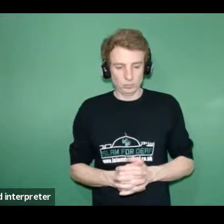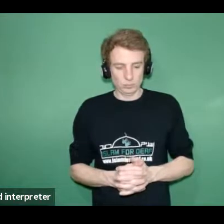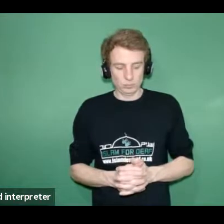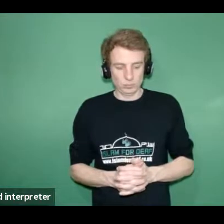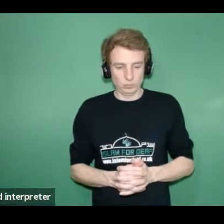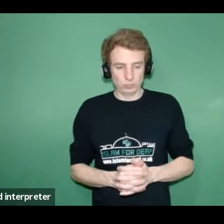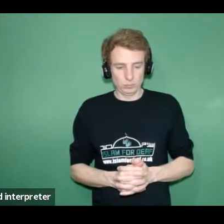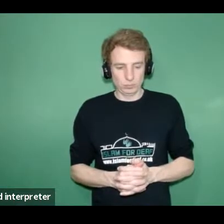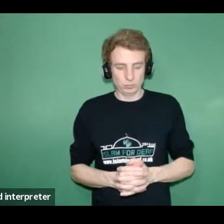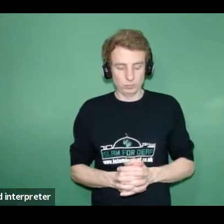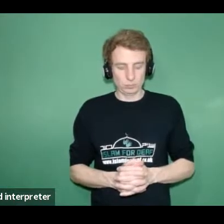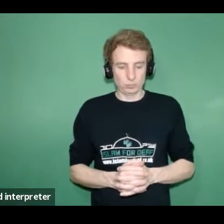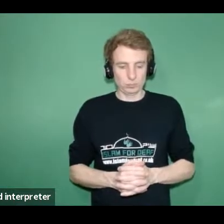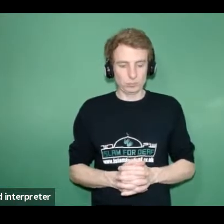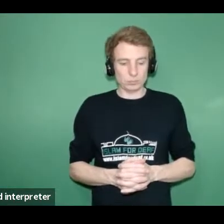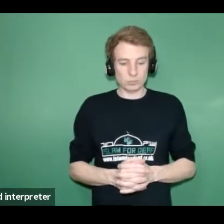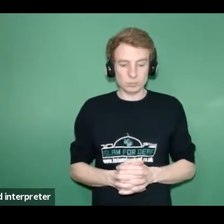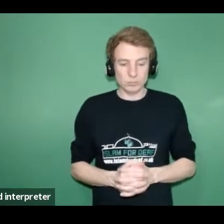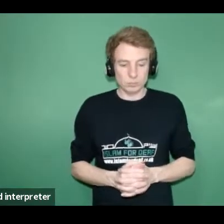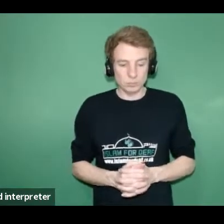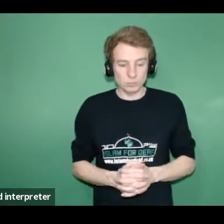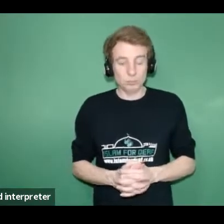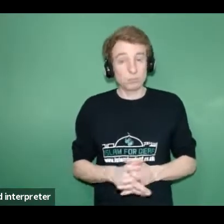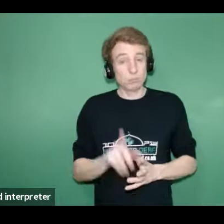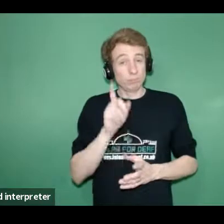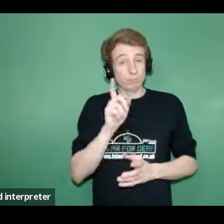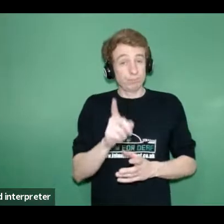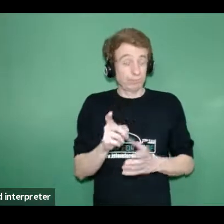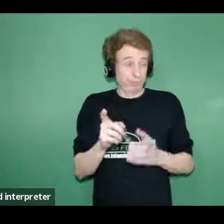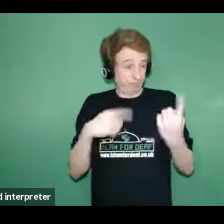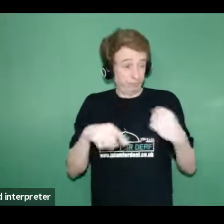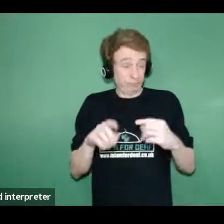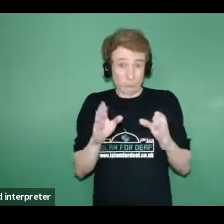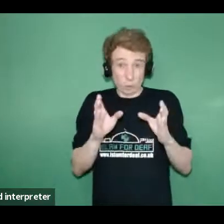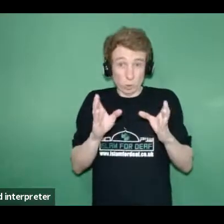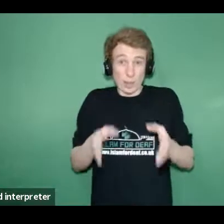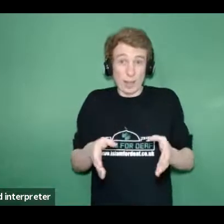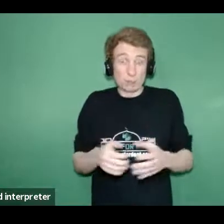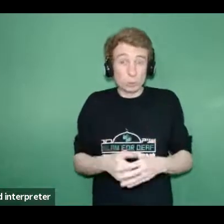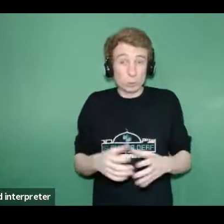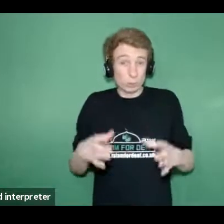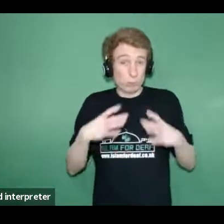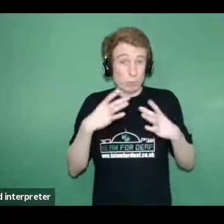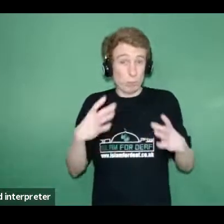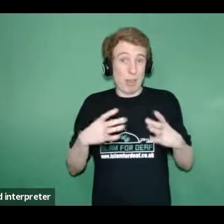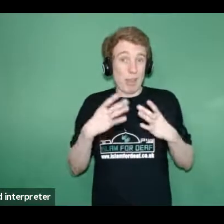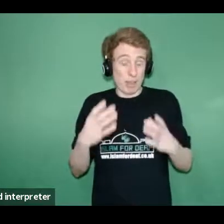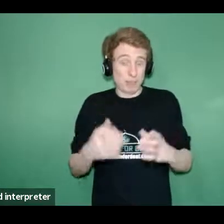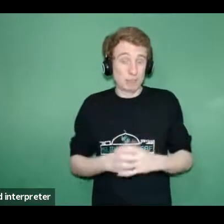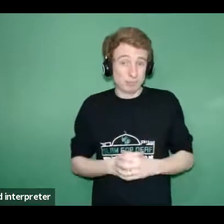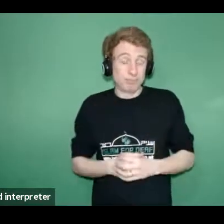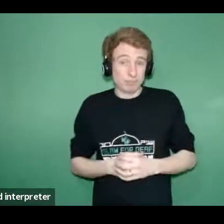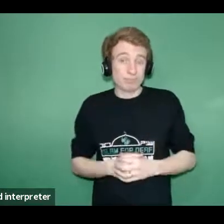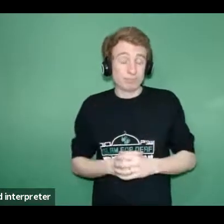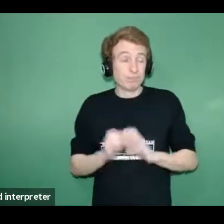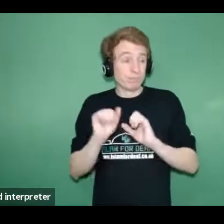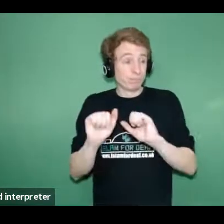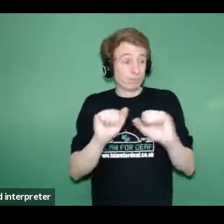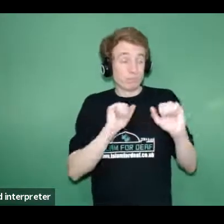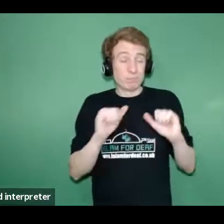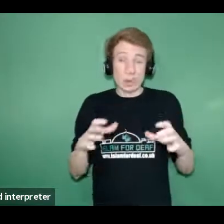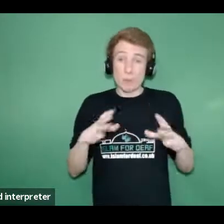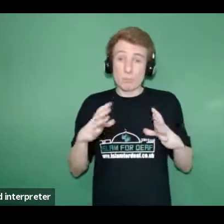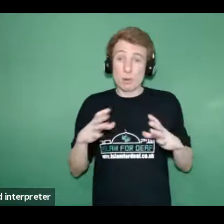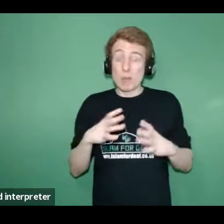So it's incumbent and it's necessary for the individual to make the preparations that they should make for after death